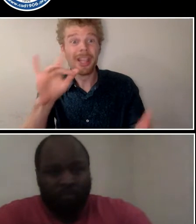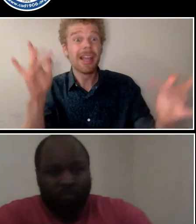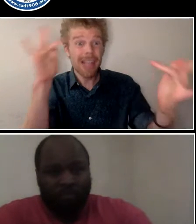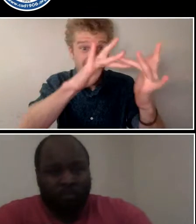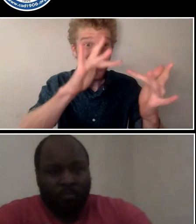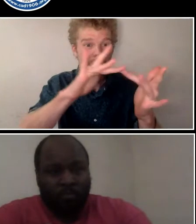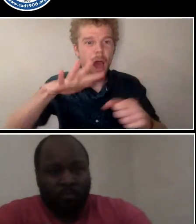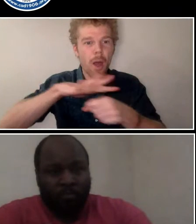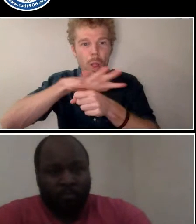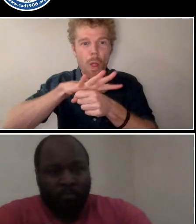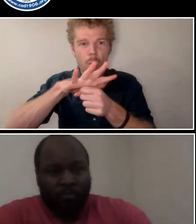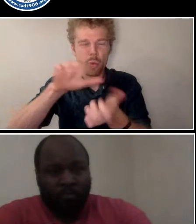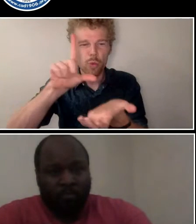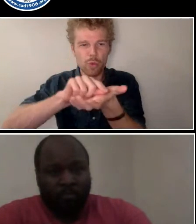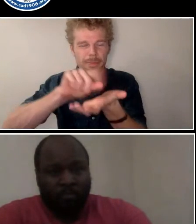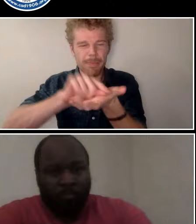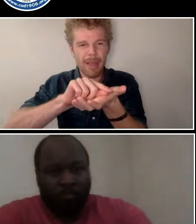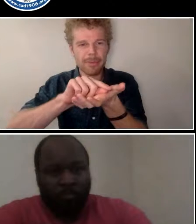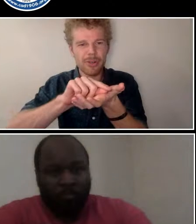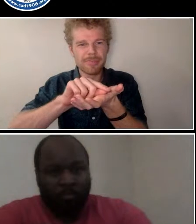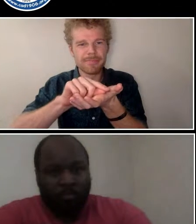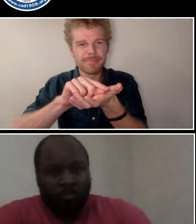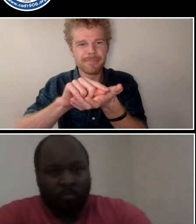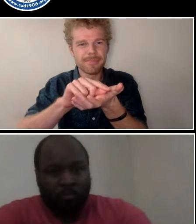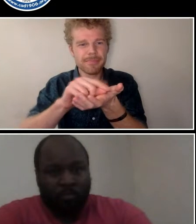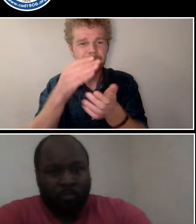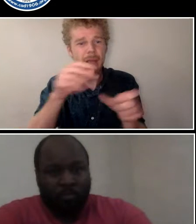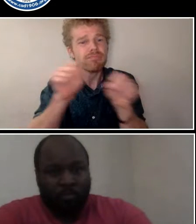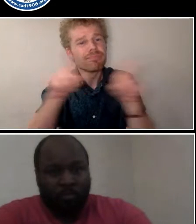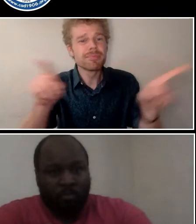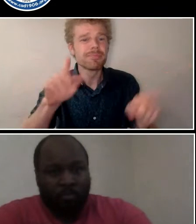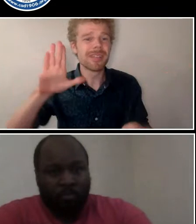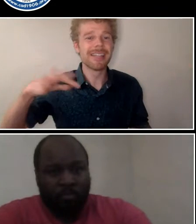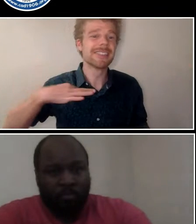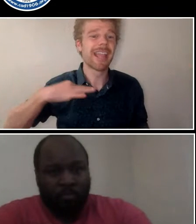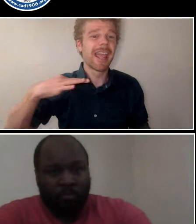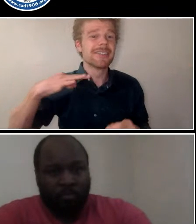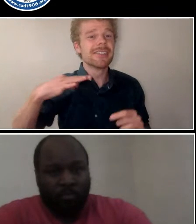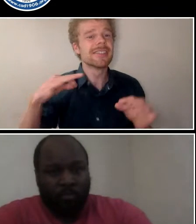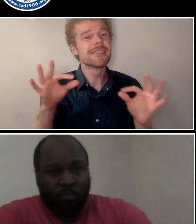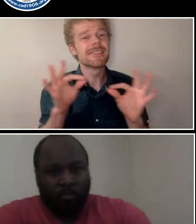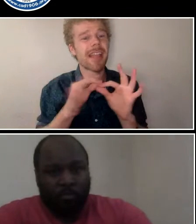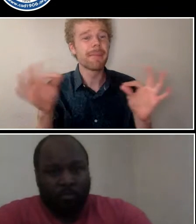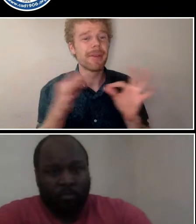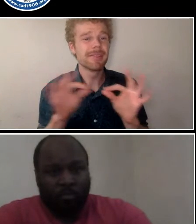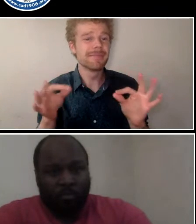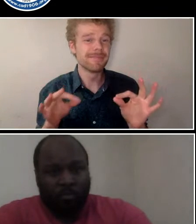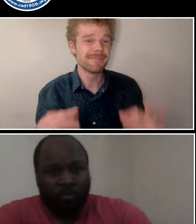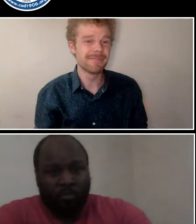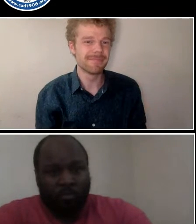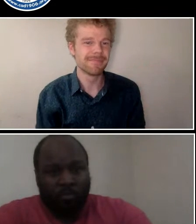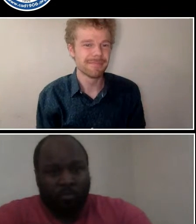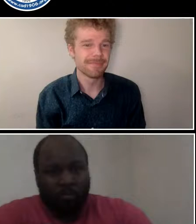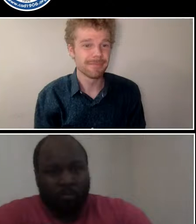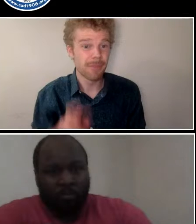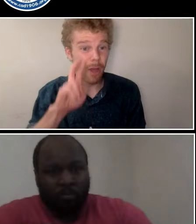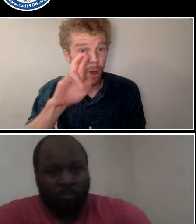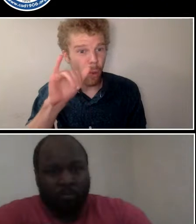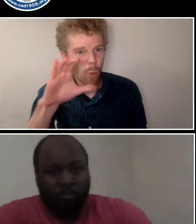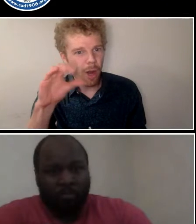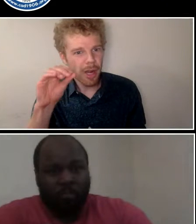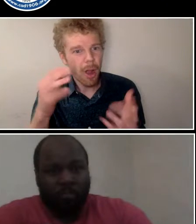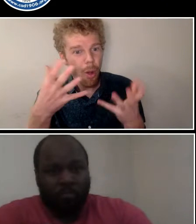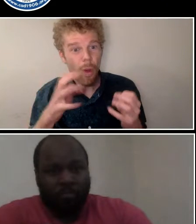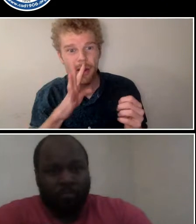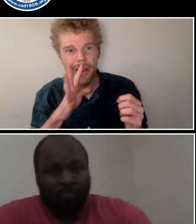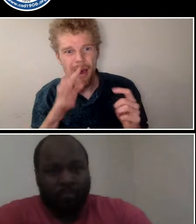Now this here, what you're seeing is a great example of what Rico did. Rico reached out to a local newspaper in DC